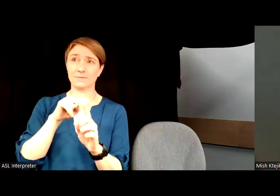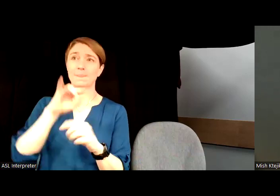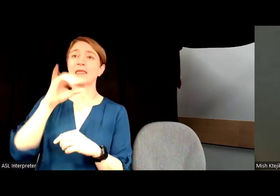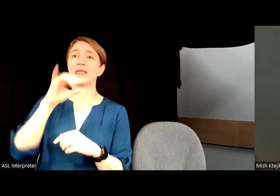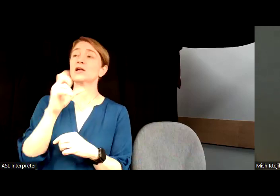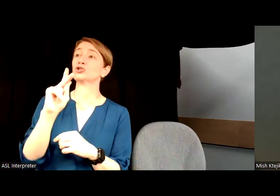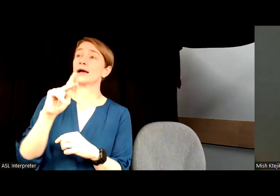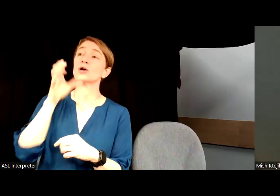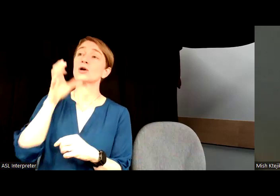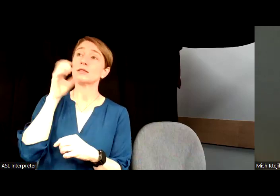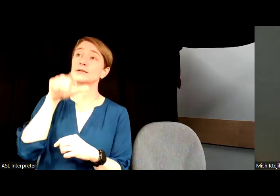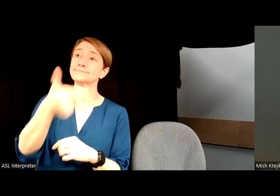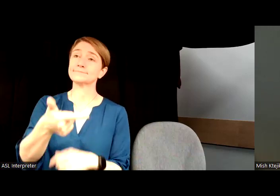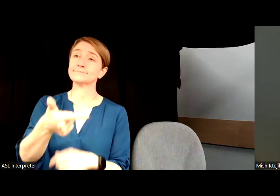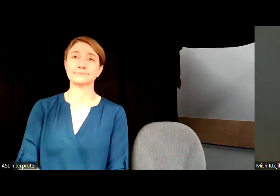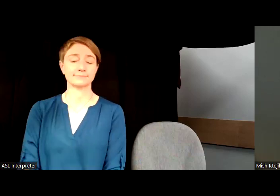Jack. Colleen has a comment.